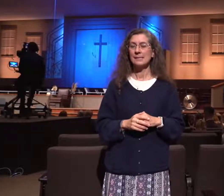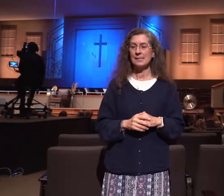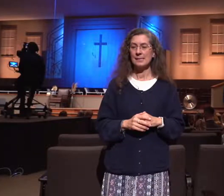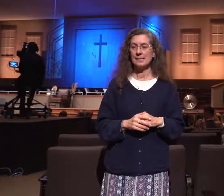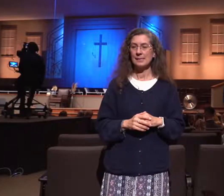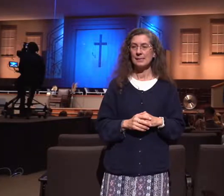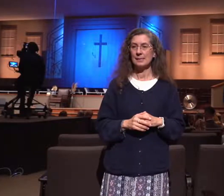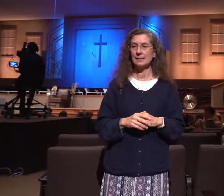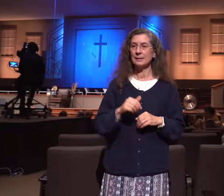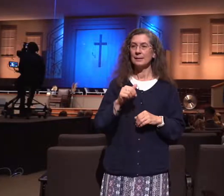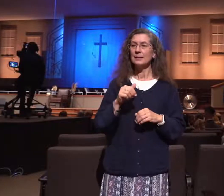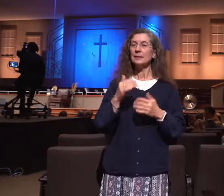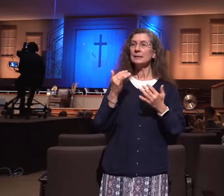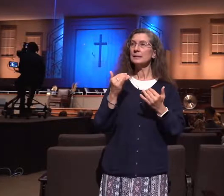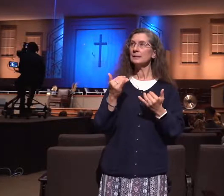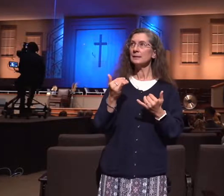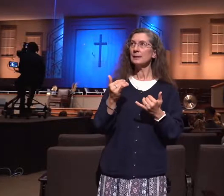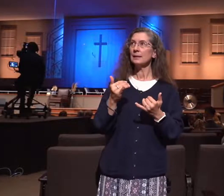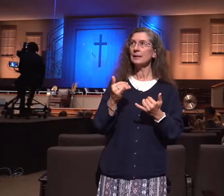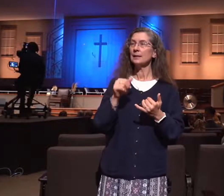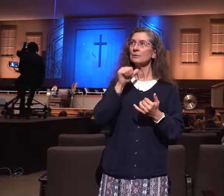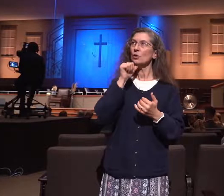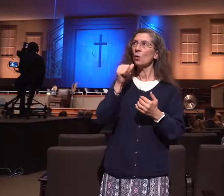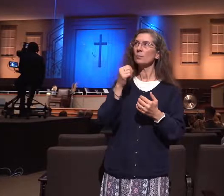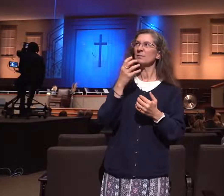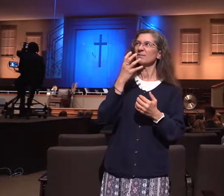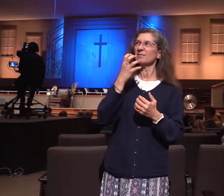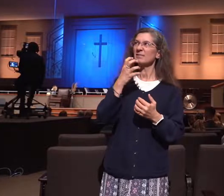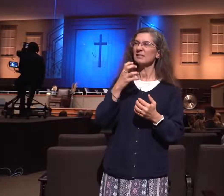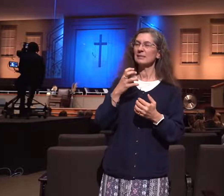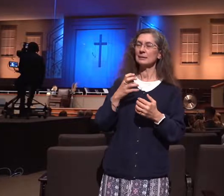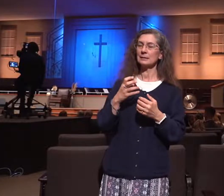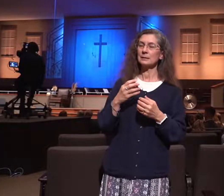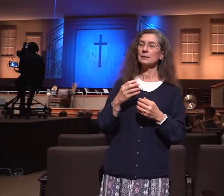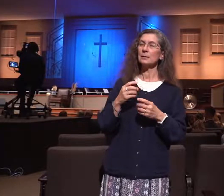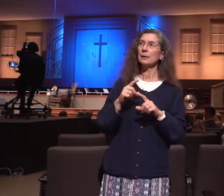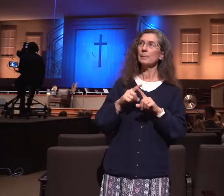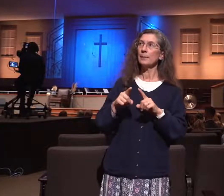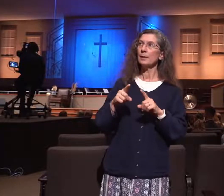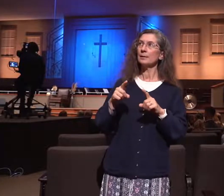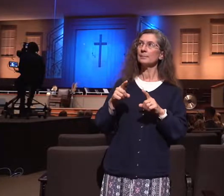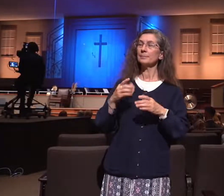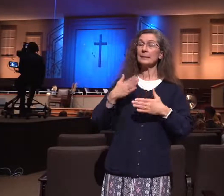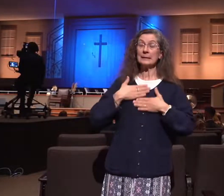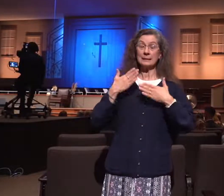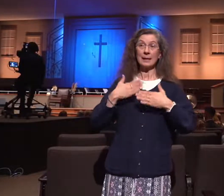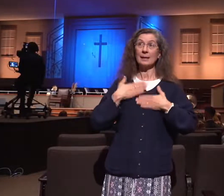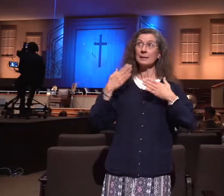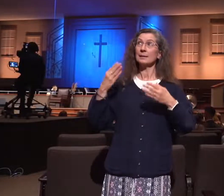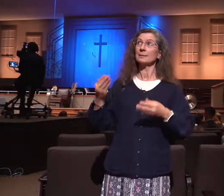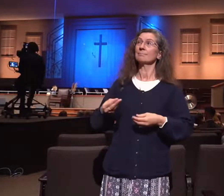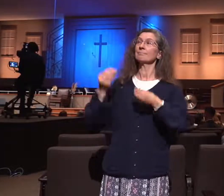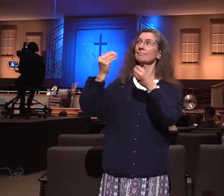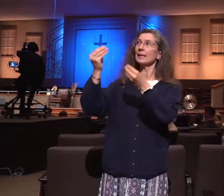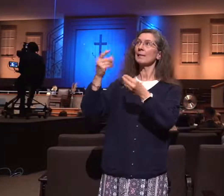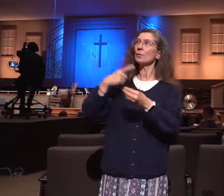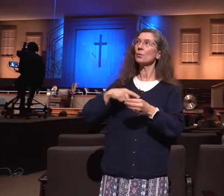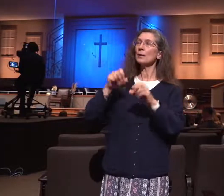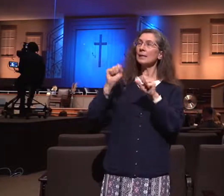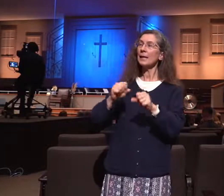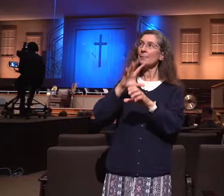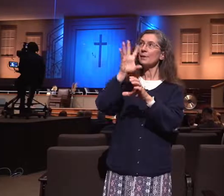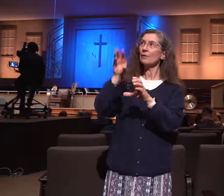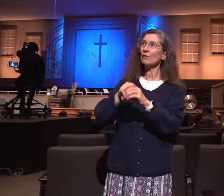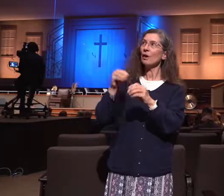What we're talking about tonight, not something we have to do. It's something we get to do. We get to invest